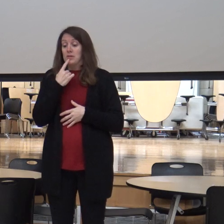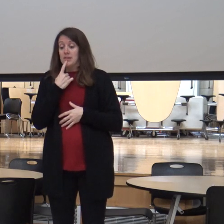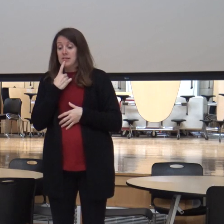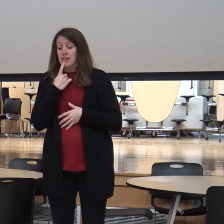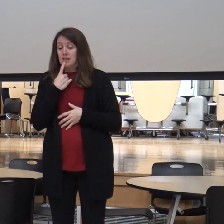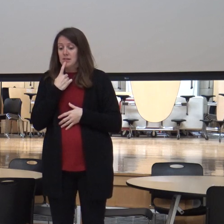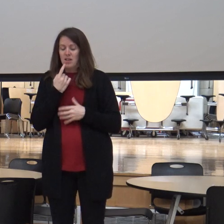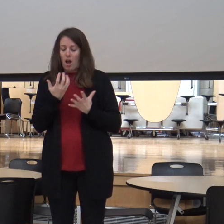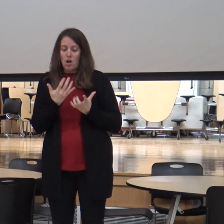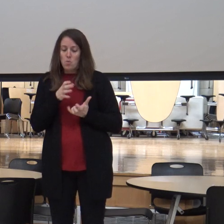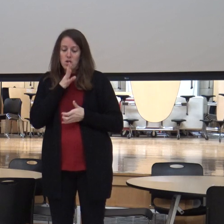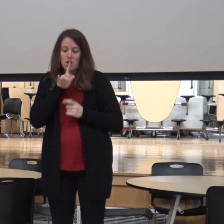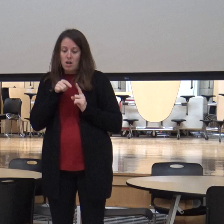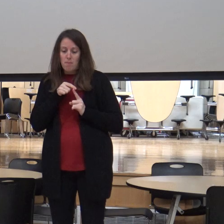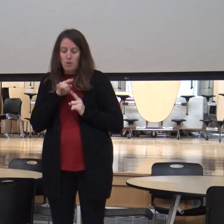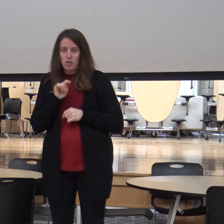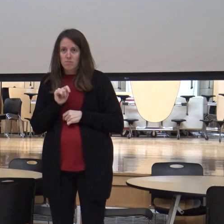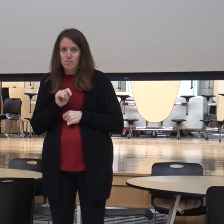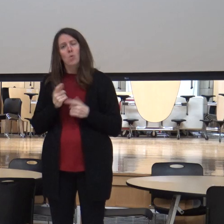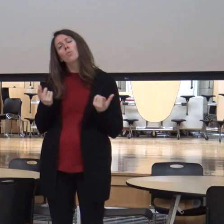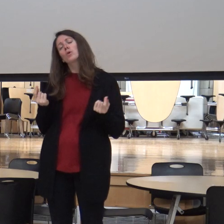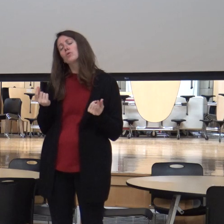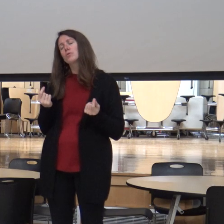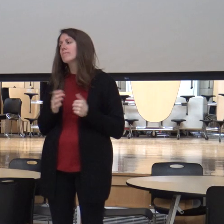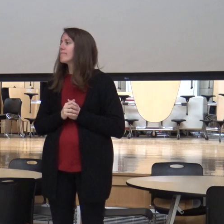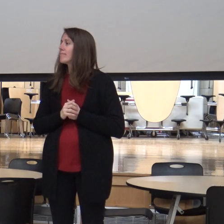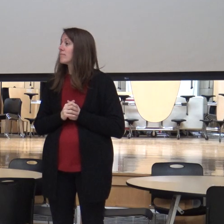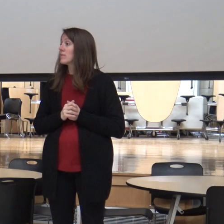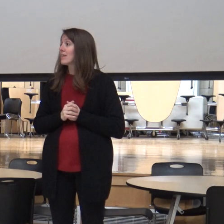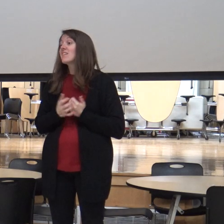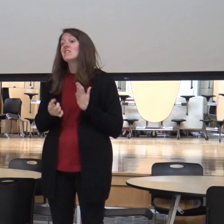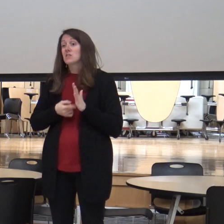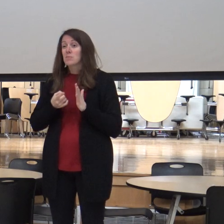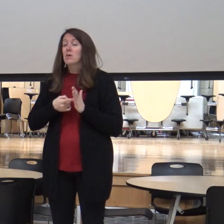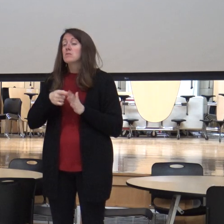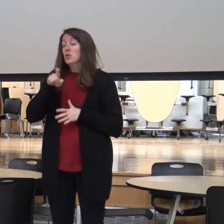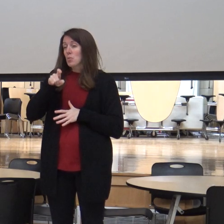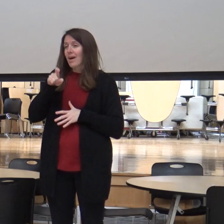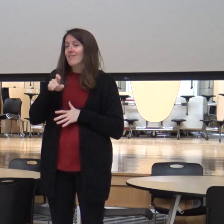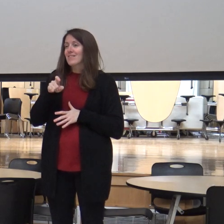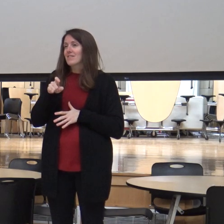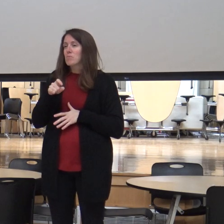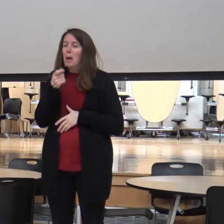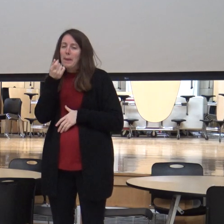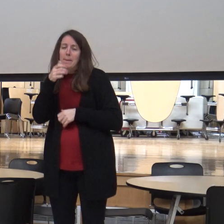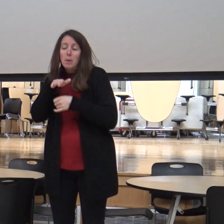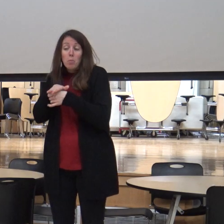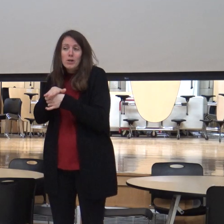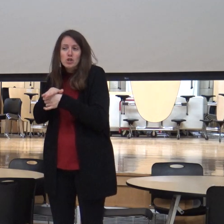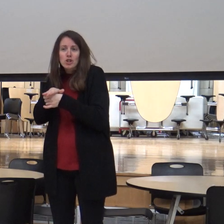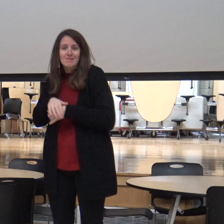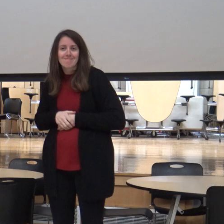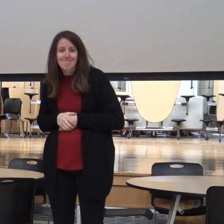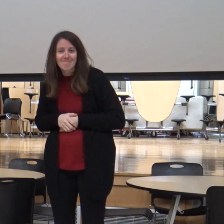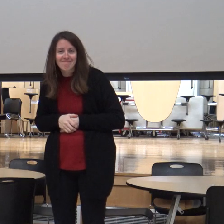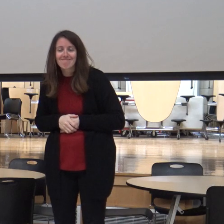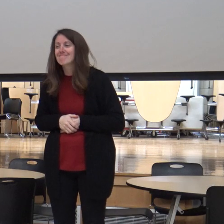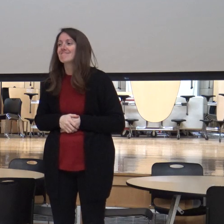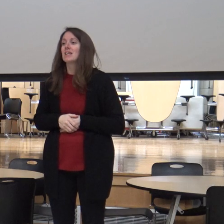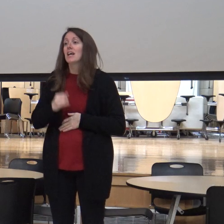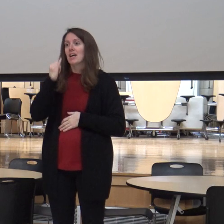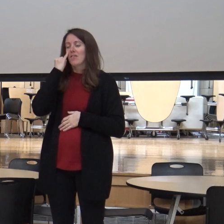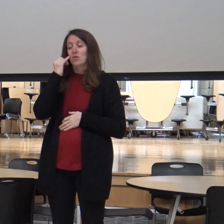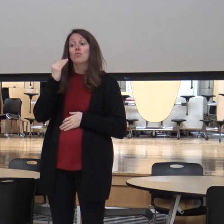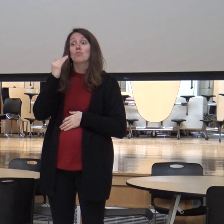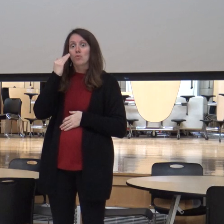I don't want to talk about it? Sometimes we've got to put a little pressure on them, a little bit, some of you, right? If you know there's